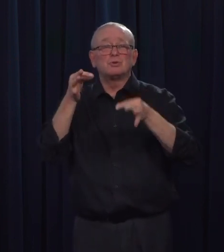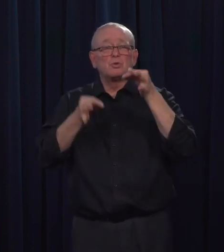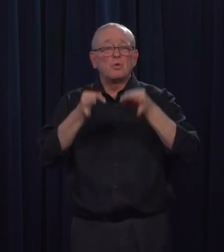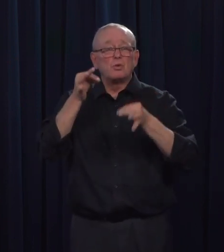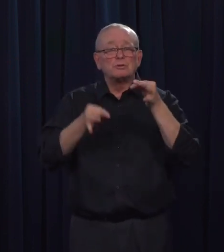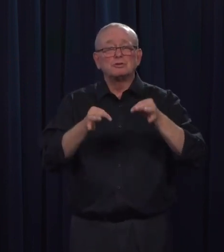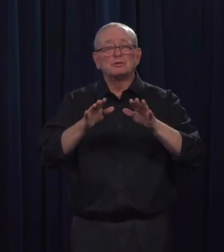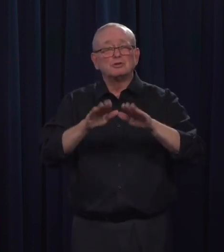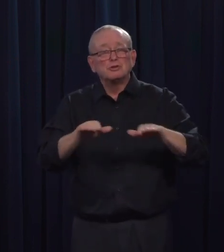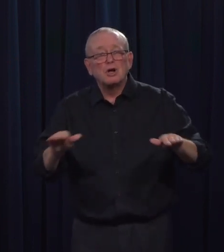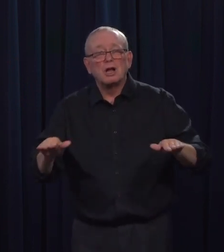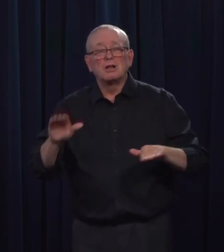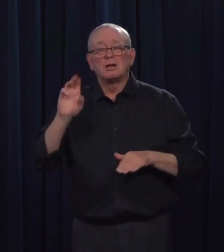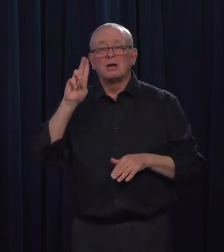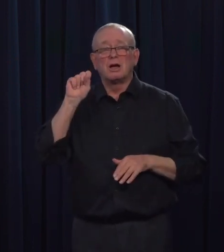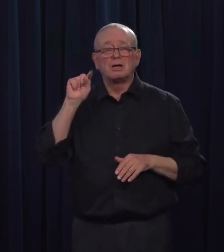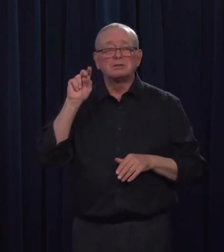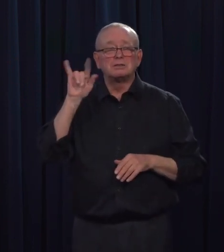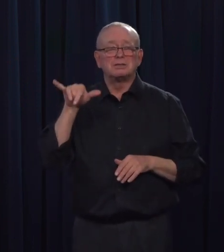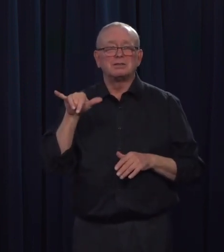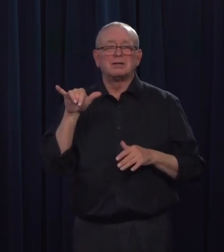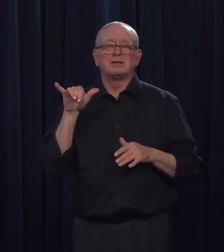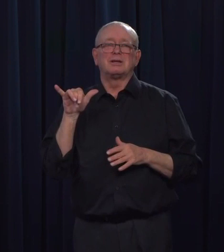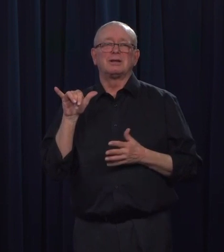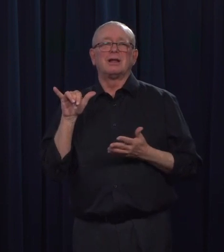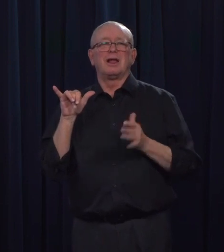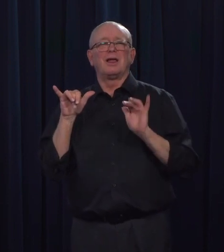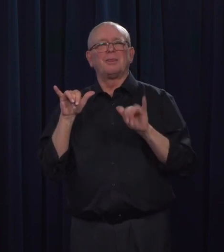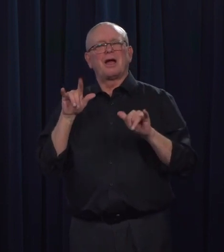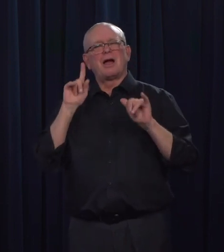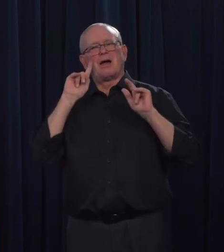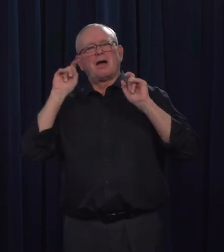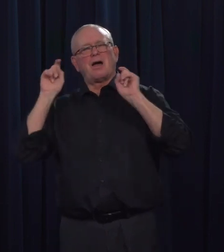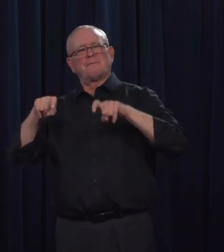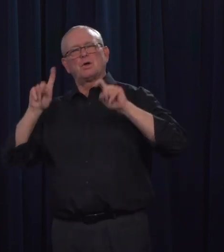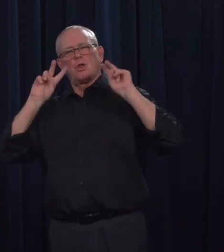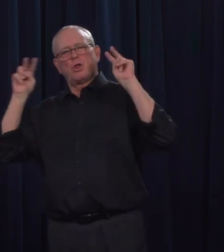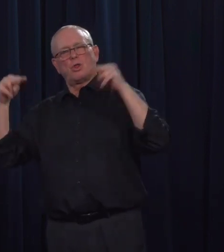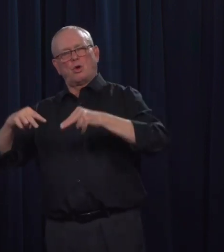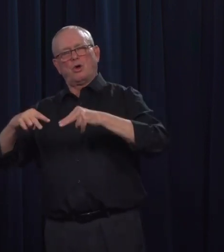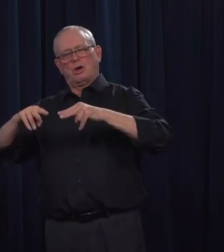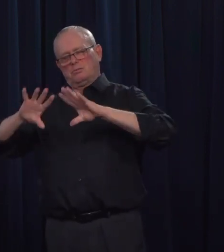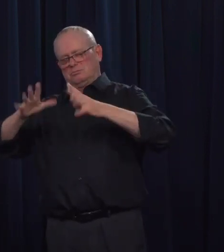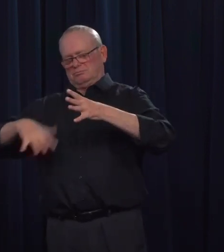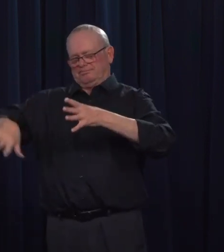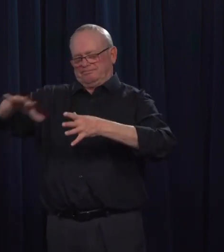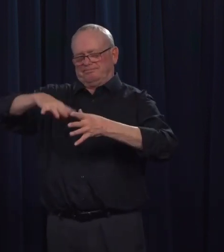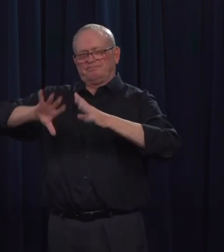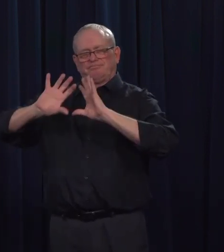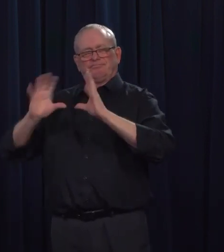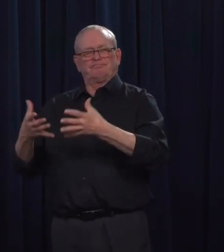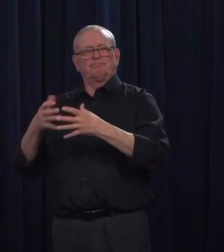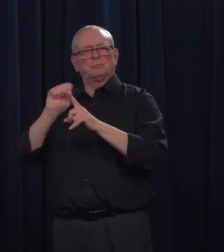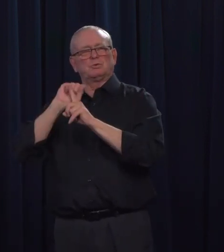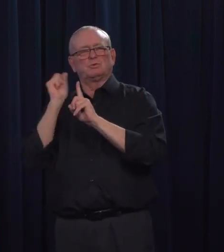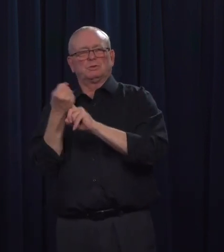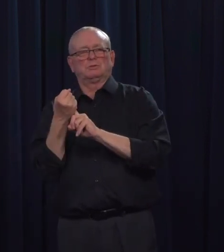of the circumstance, the people involved agree that that's the case. But in general, I wouldn't recommend that those be